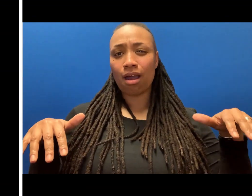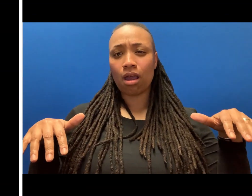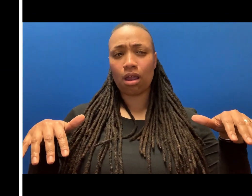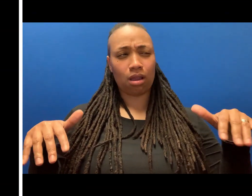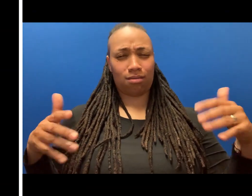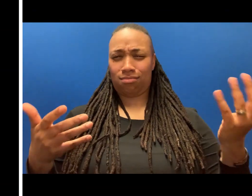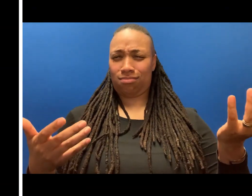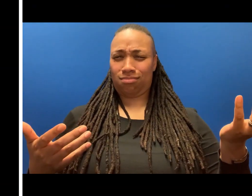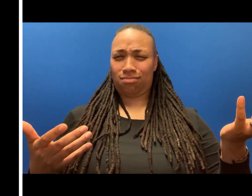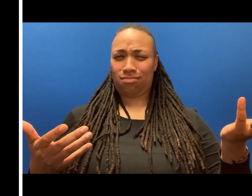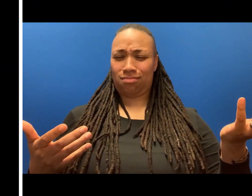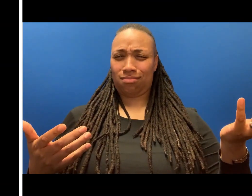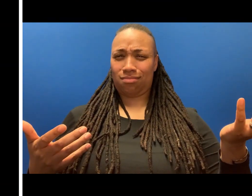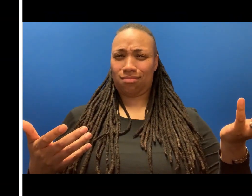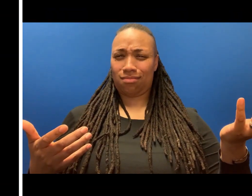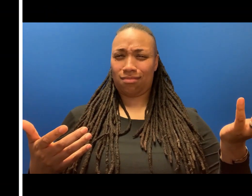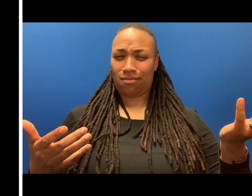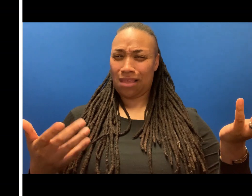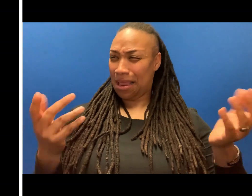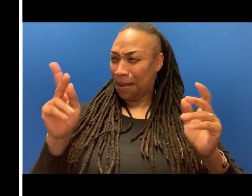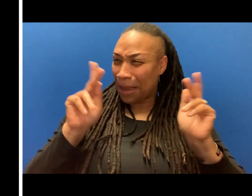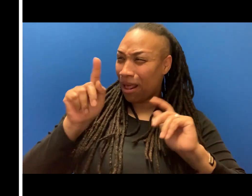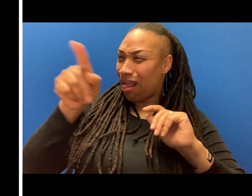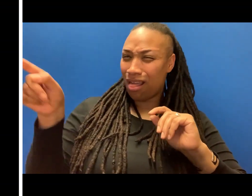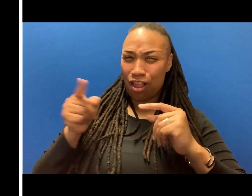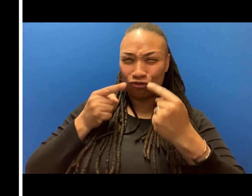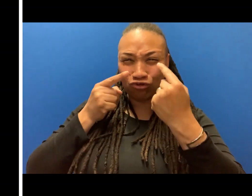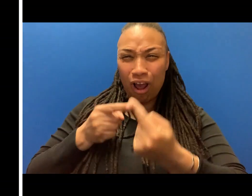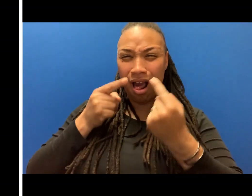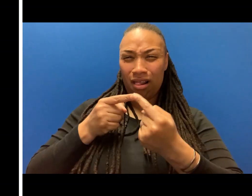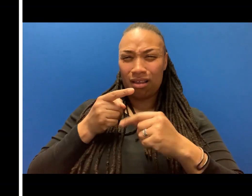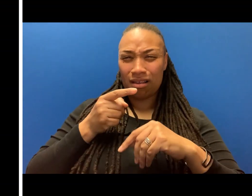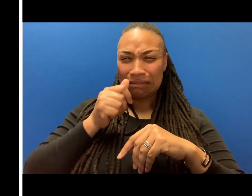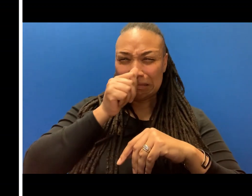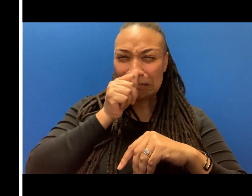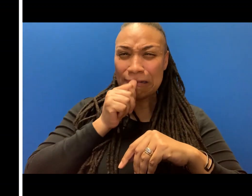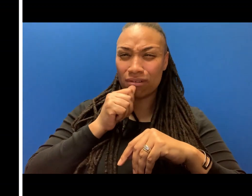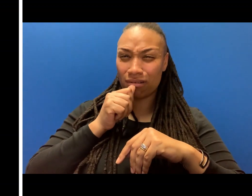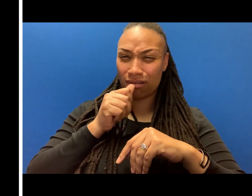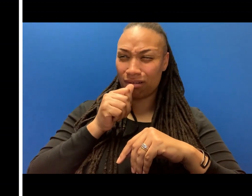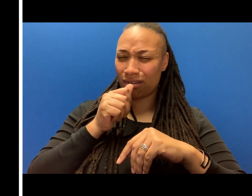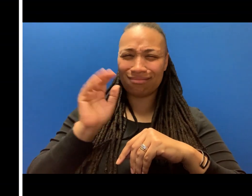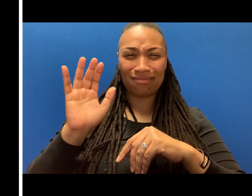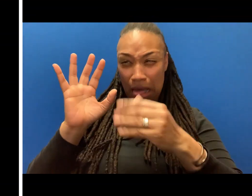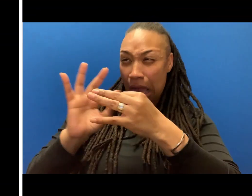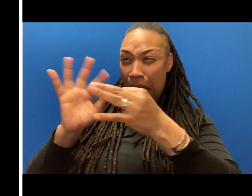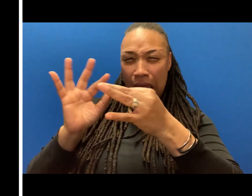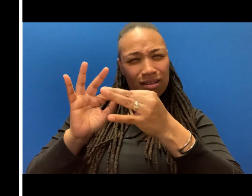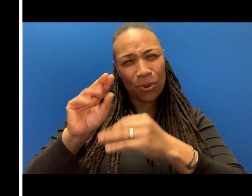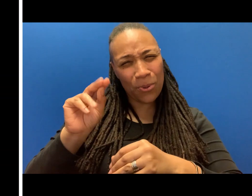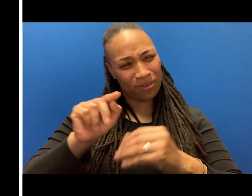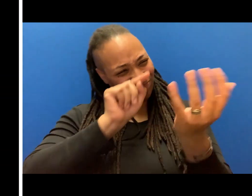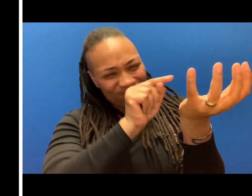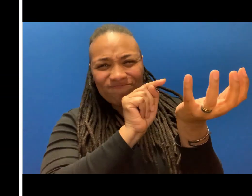to be about whether or not black people are struggling in the ghetto. The conversation needs to be about why